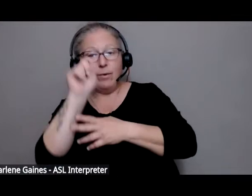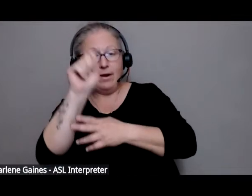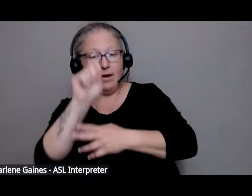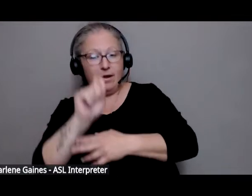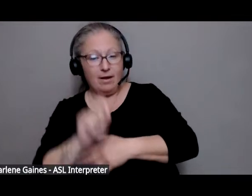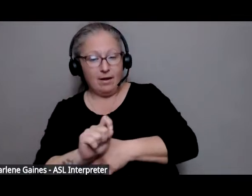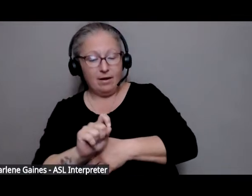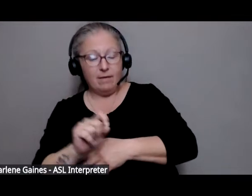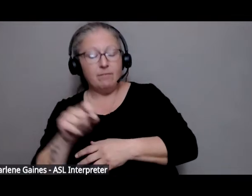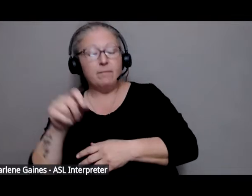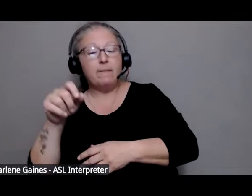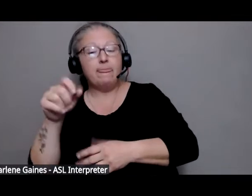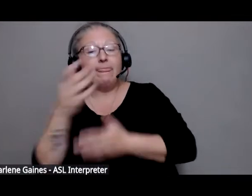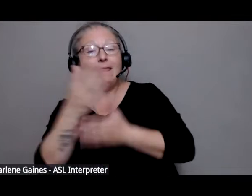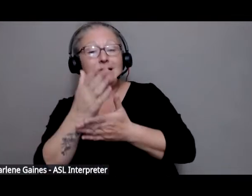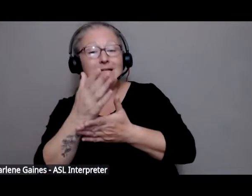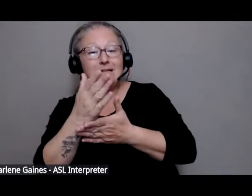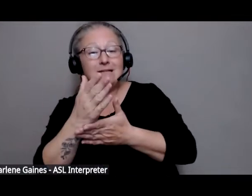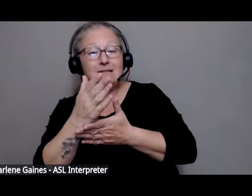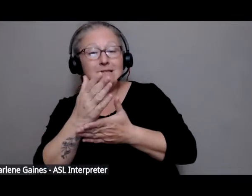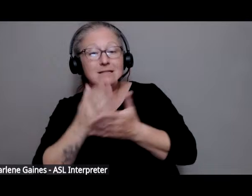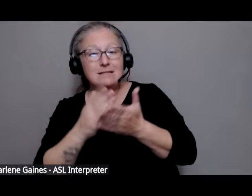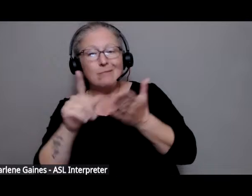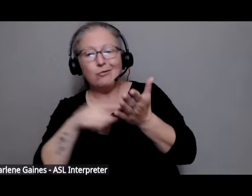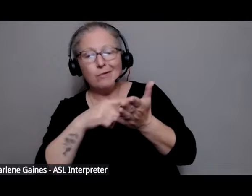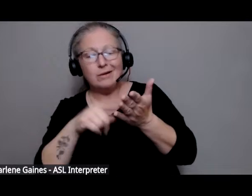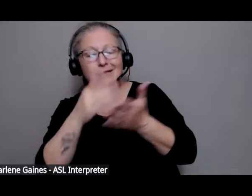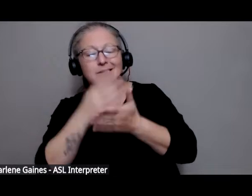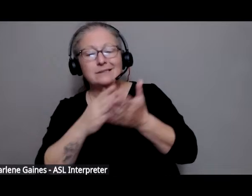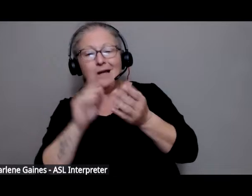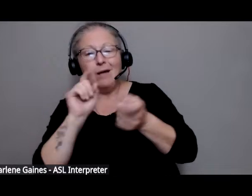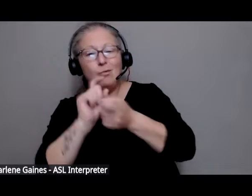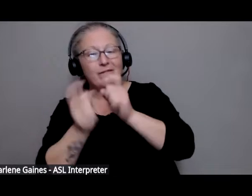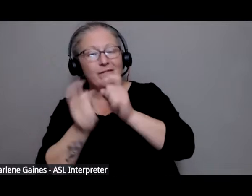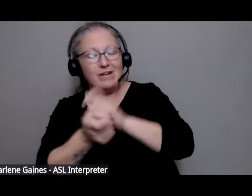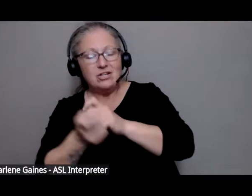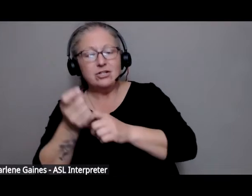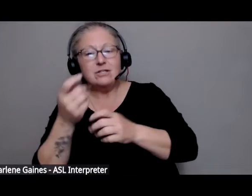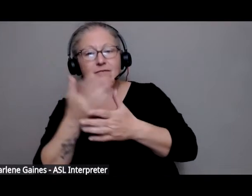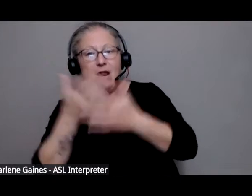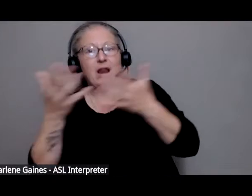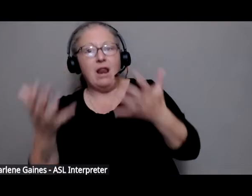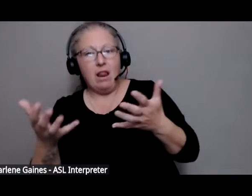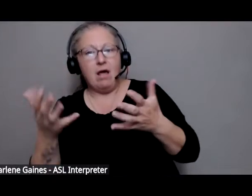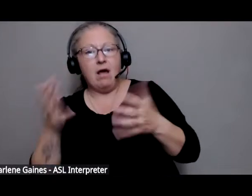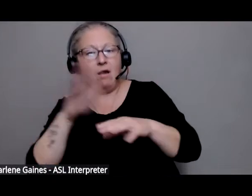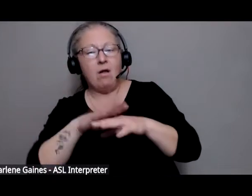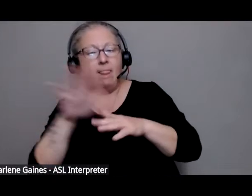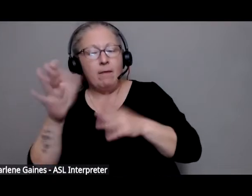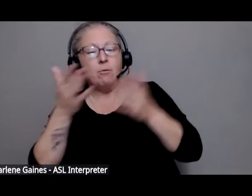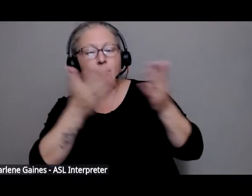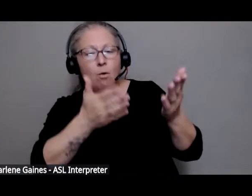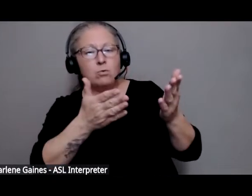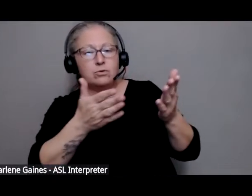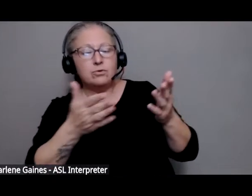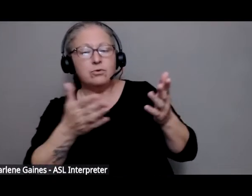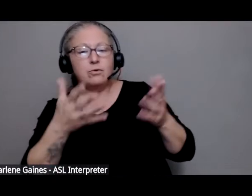Some, are just corrections and revisions, but there's a lot of meat on their proposal.